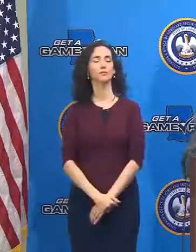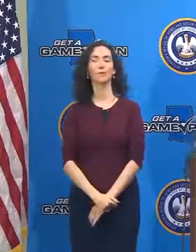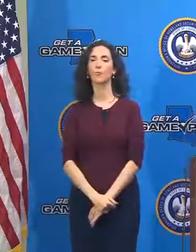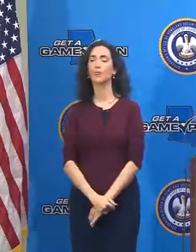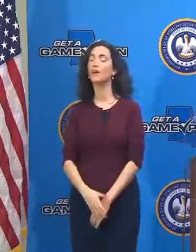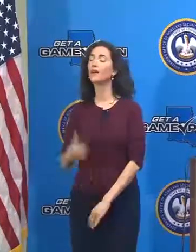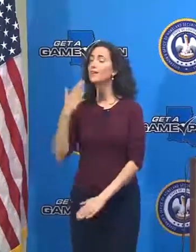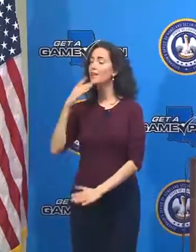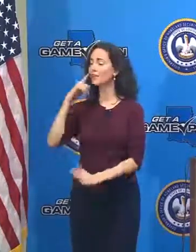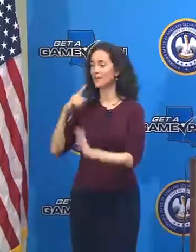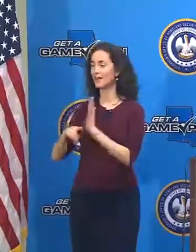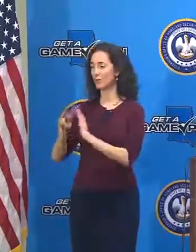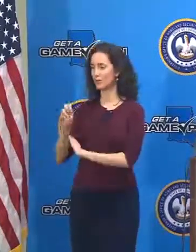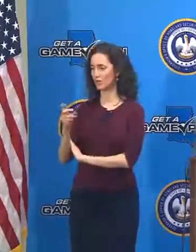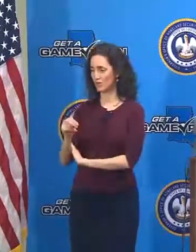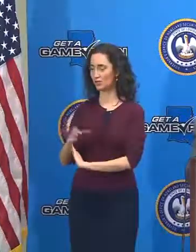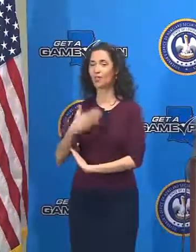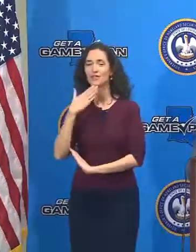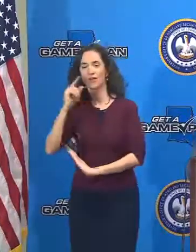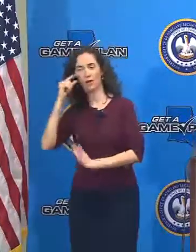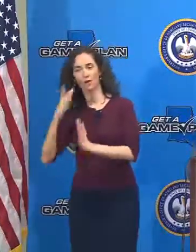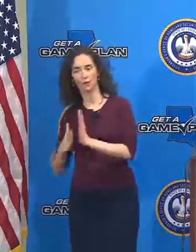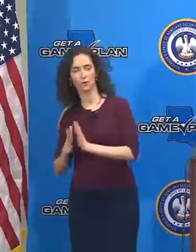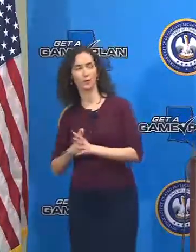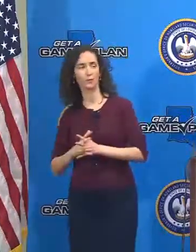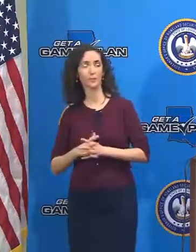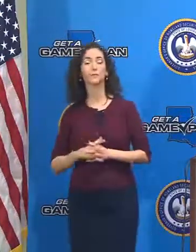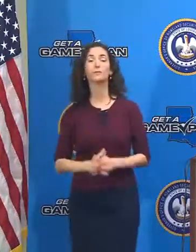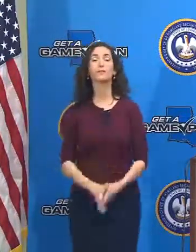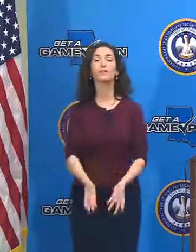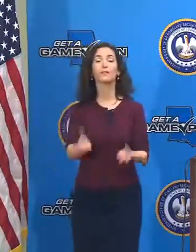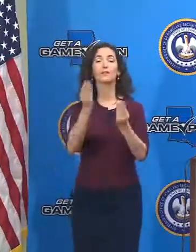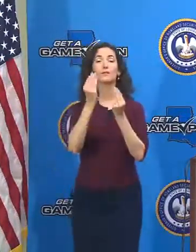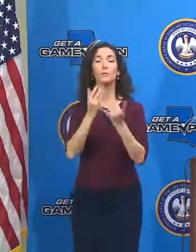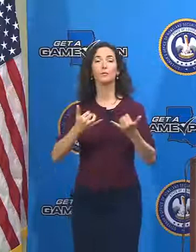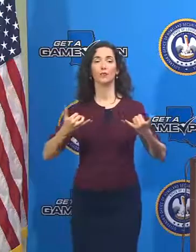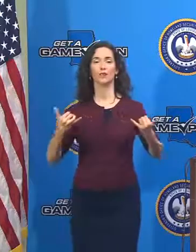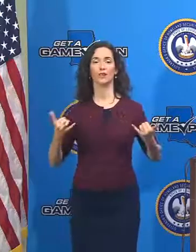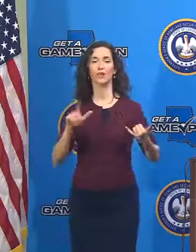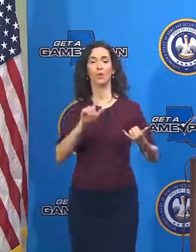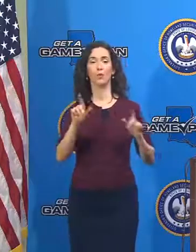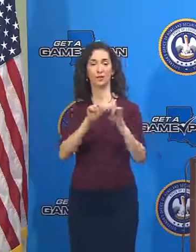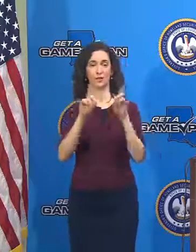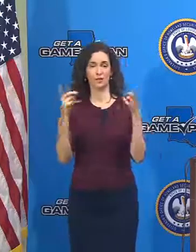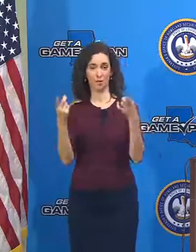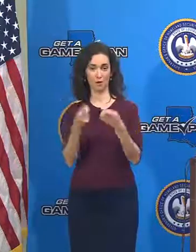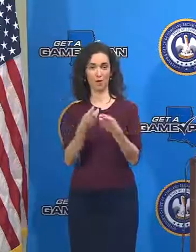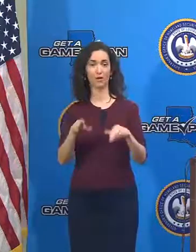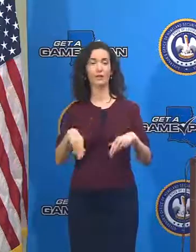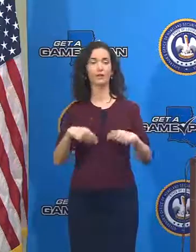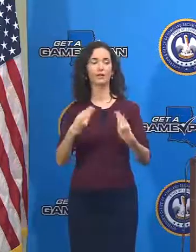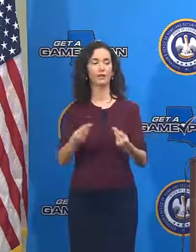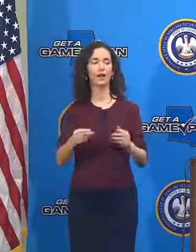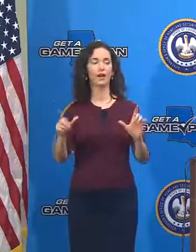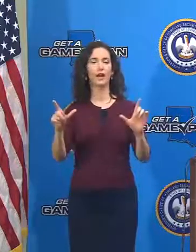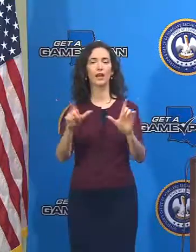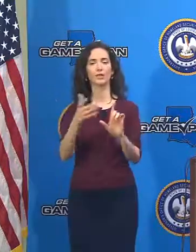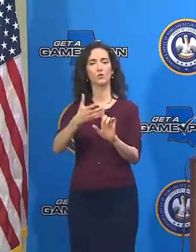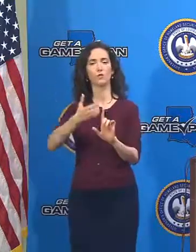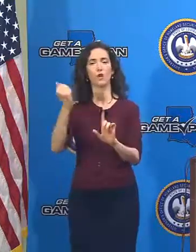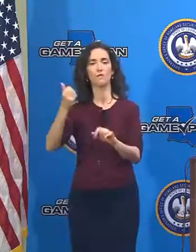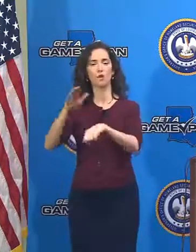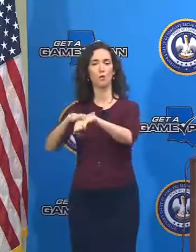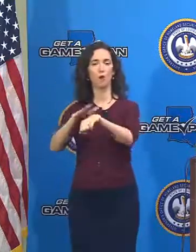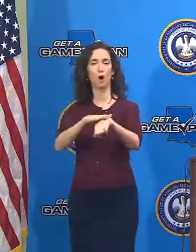Thank you, Secretary Wilson. Thank you, Governor. Today, the Louisiana Department has issued license revocation notices to the